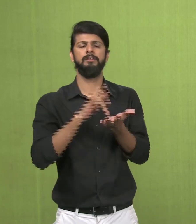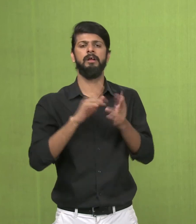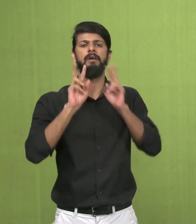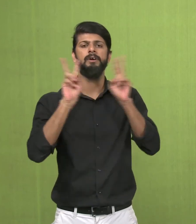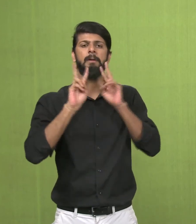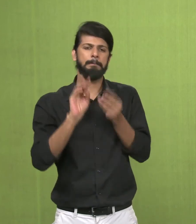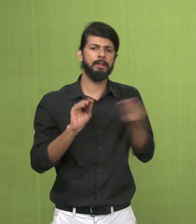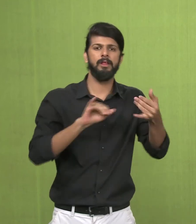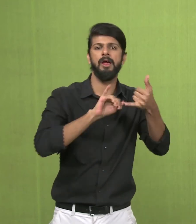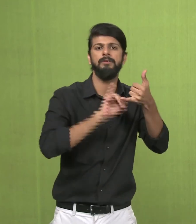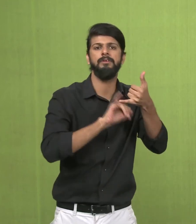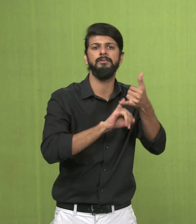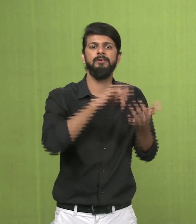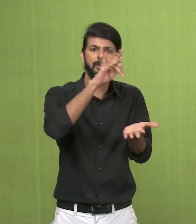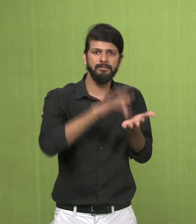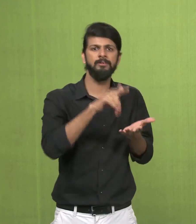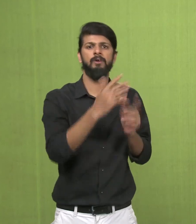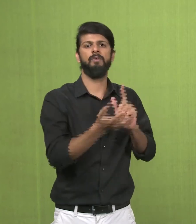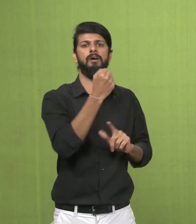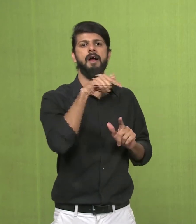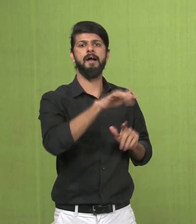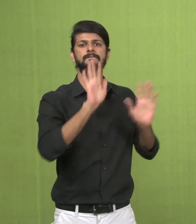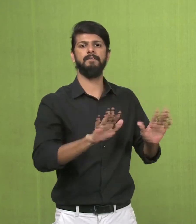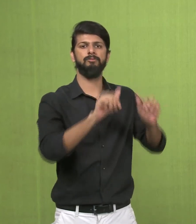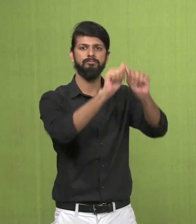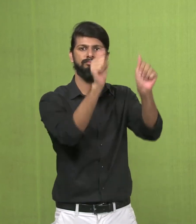Buddha preaching his first sermon was found at Sarnath.